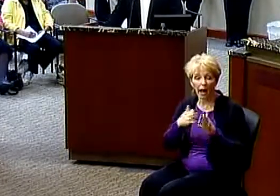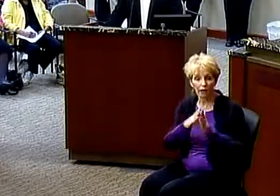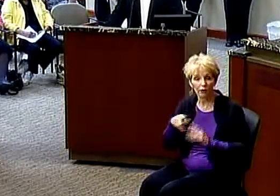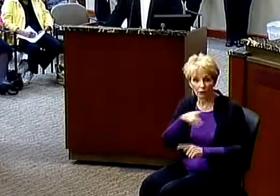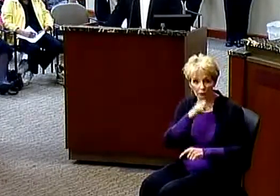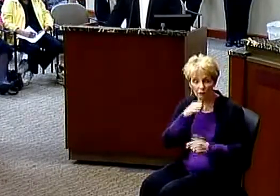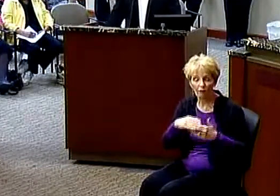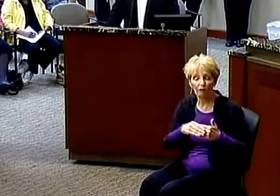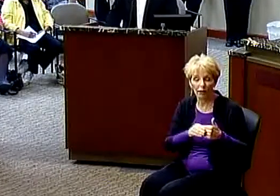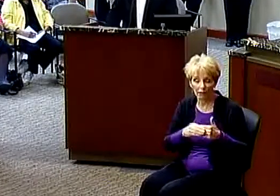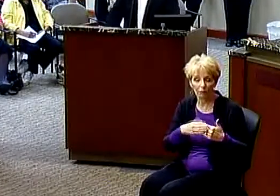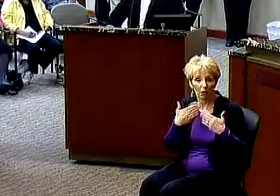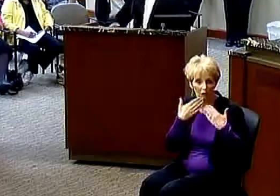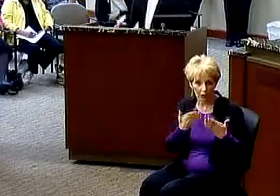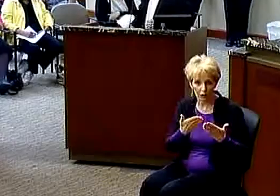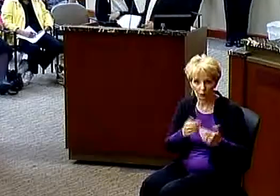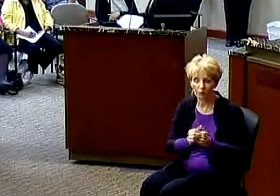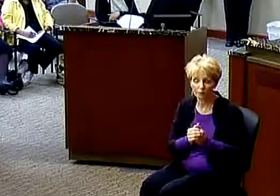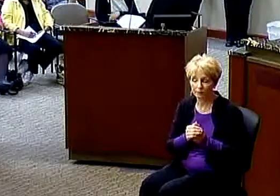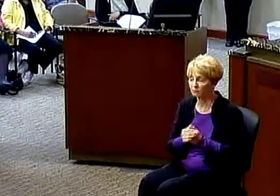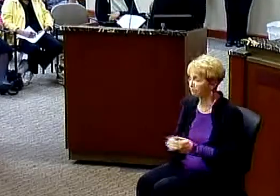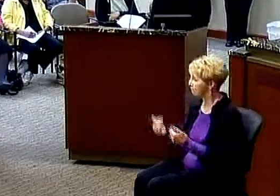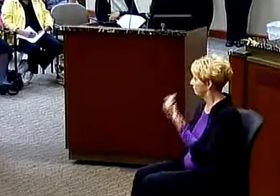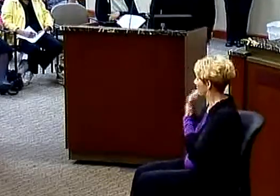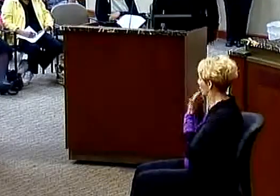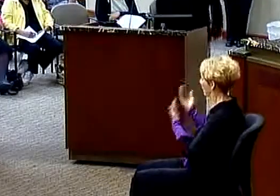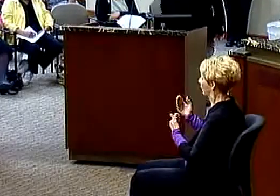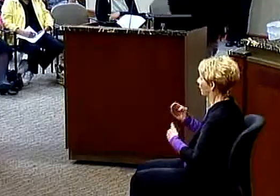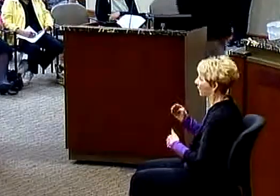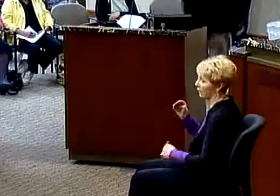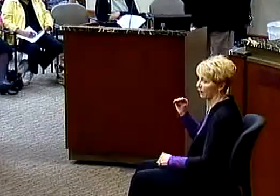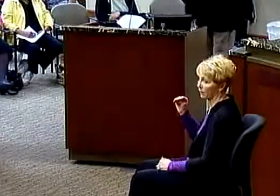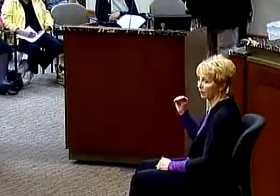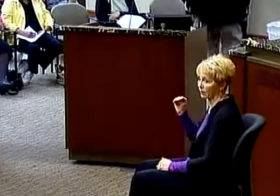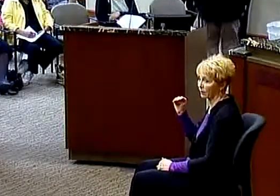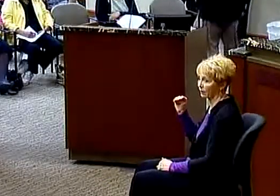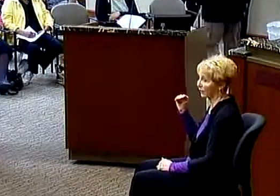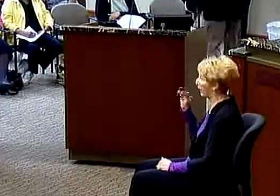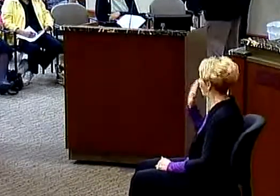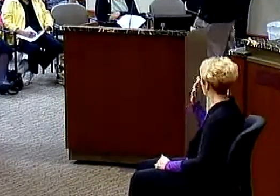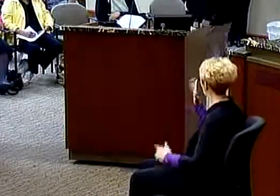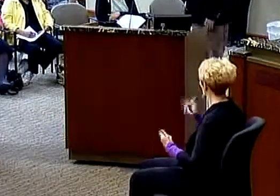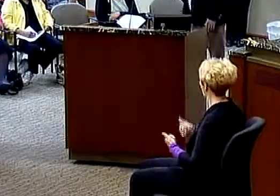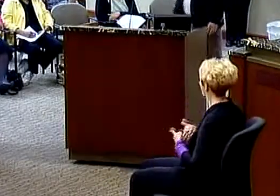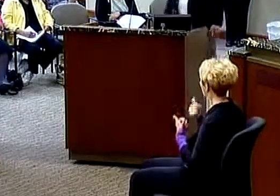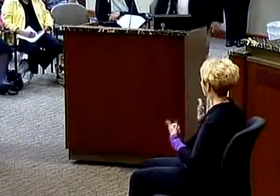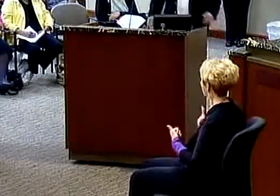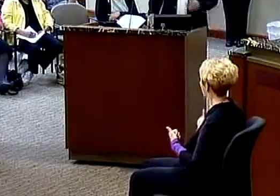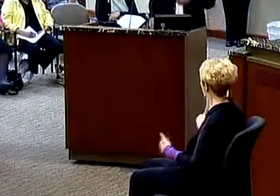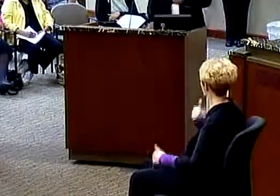be flexible. Thank you. Thank you. Mr. Lewis, can you give me your address,